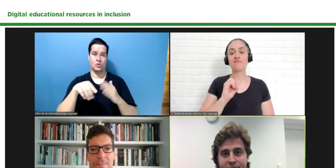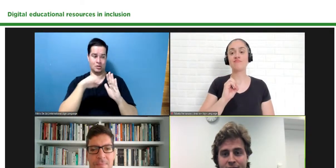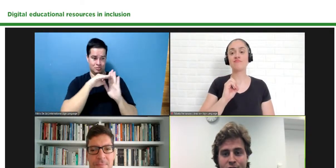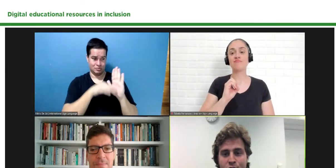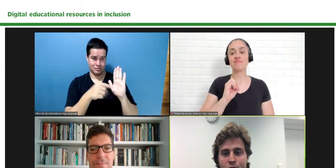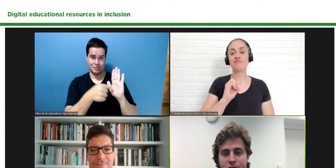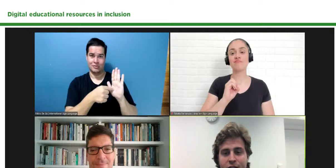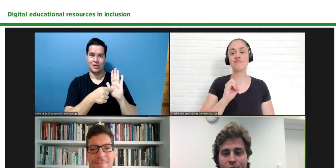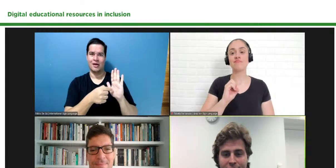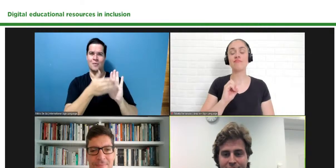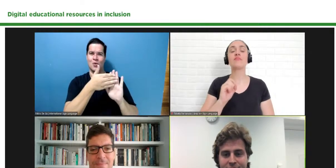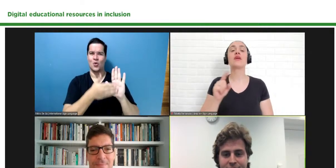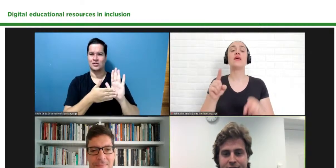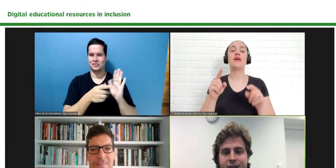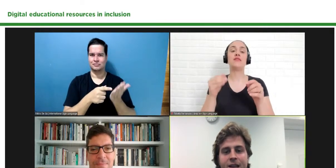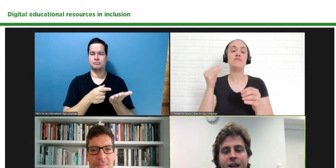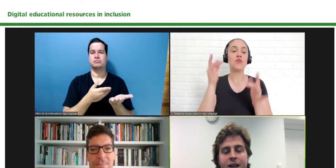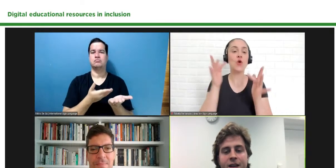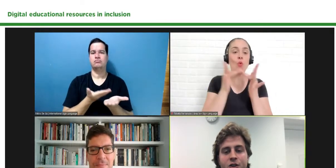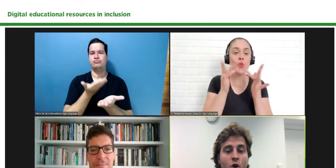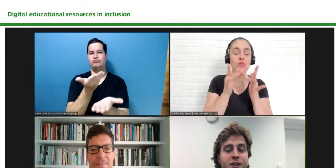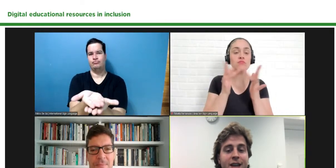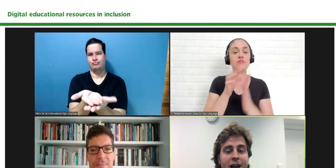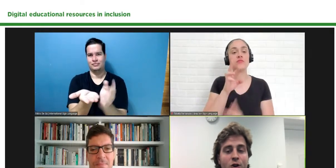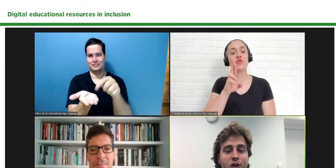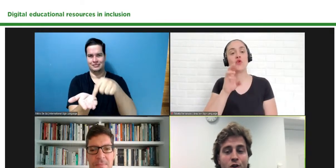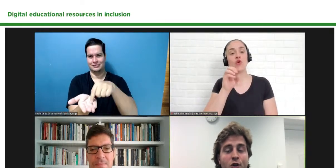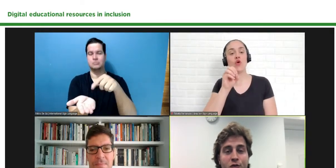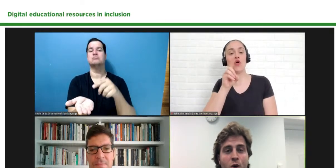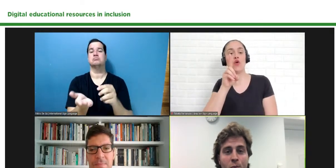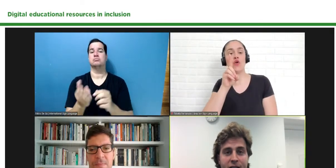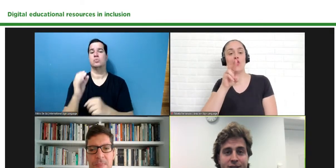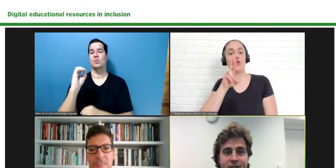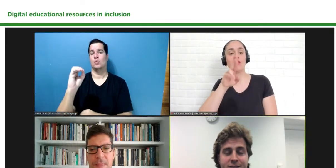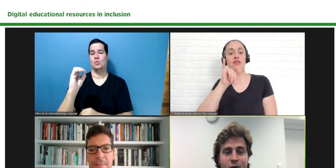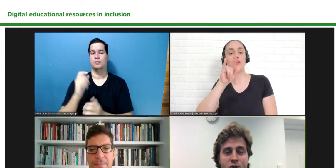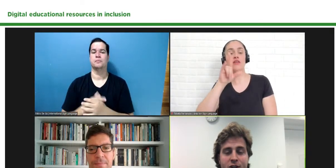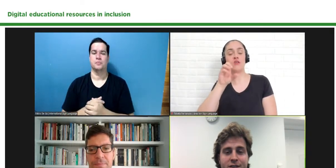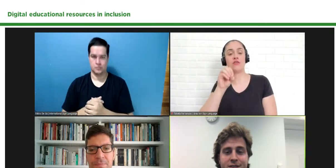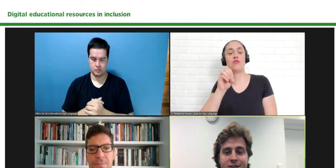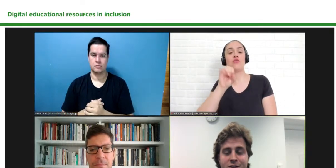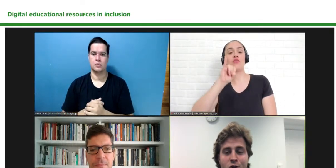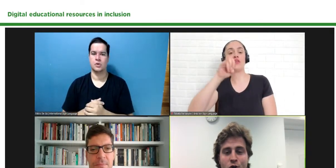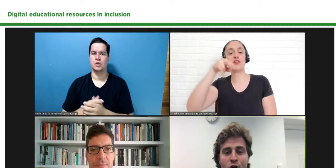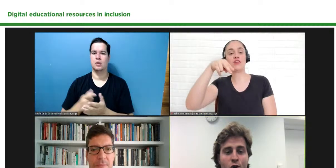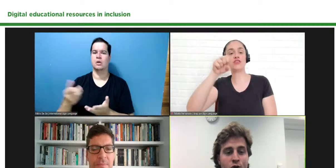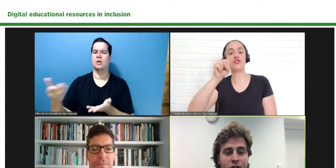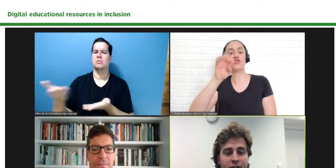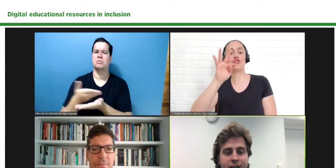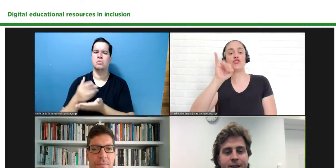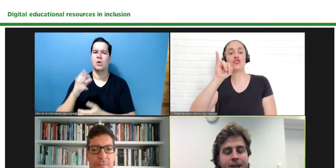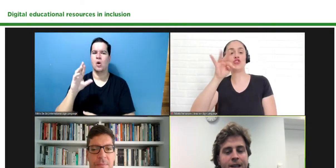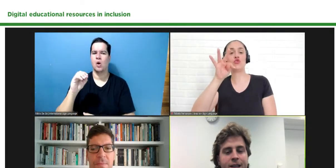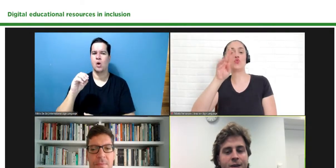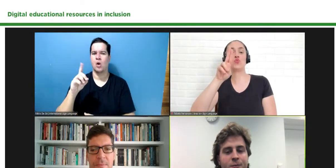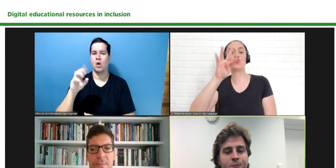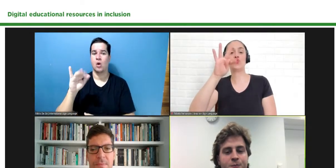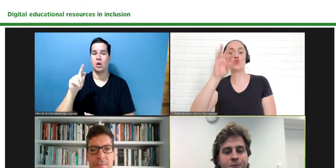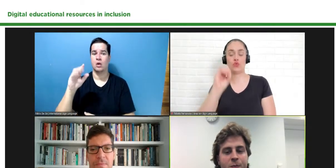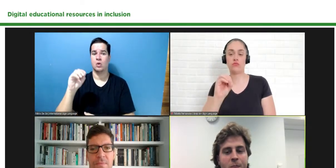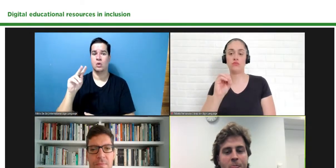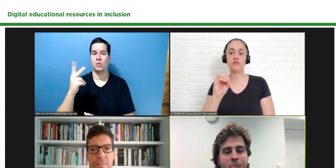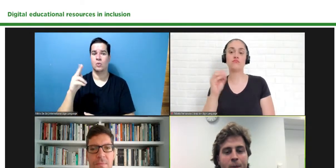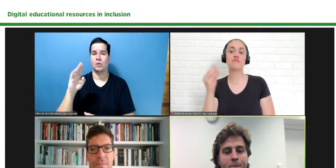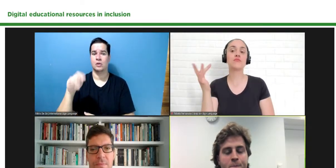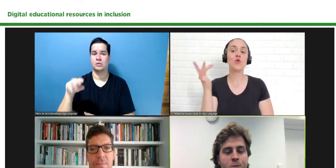Rodrigo Mendes Institute directly. Join the dialogue and learn from your peers. I would say that's a good conclusion. And